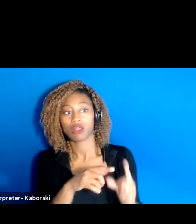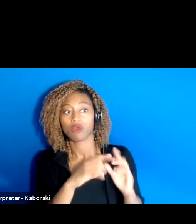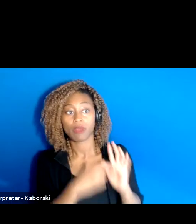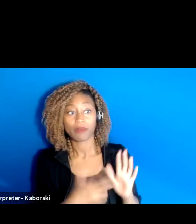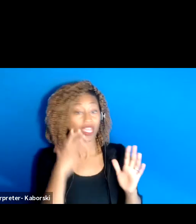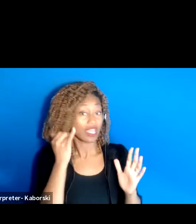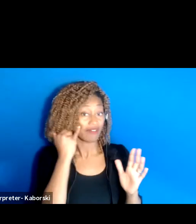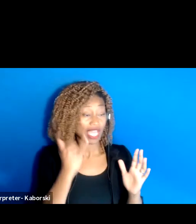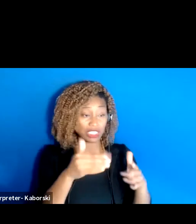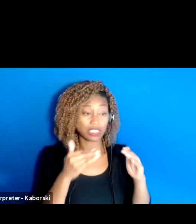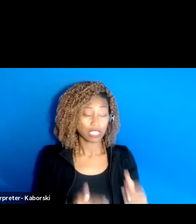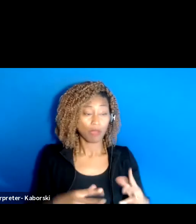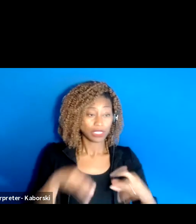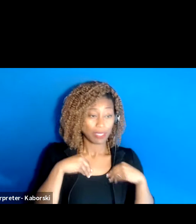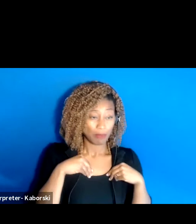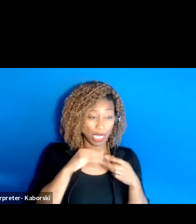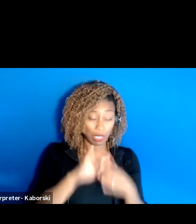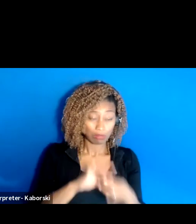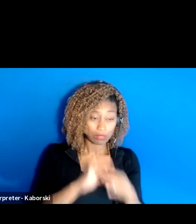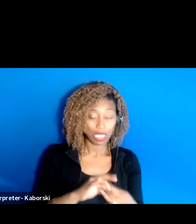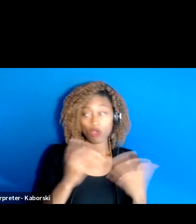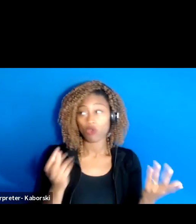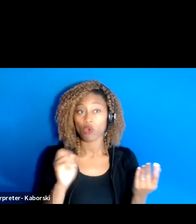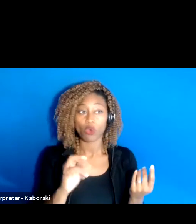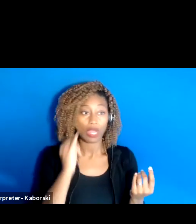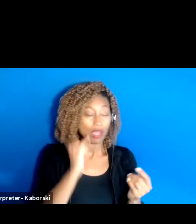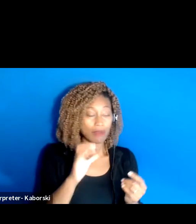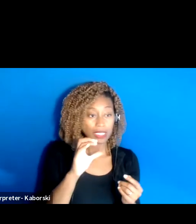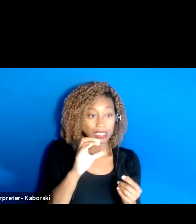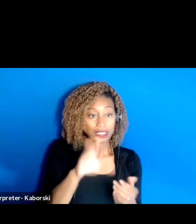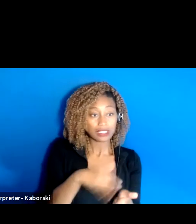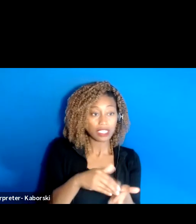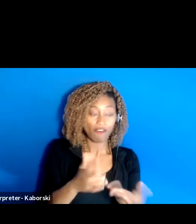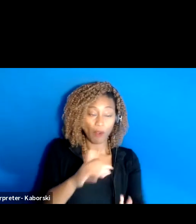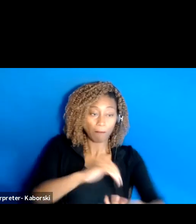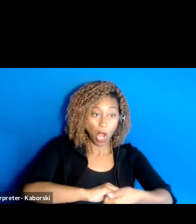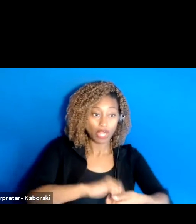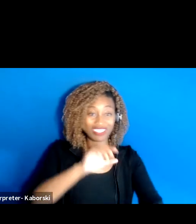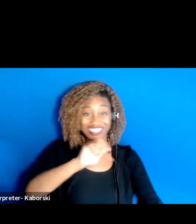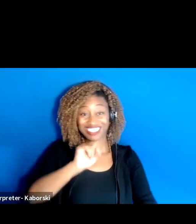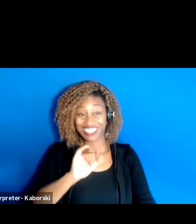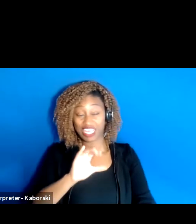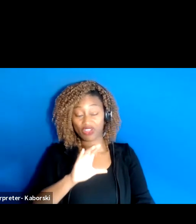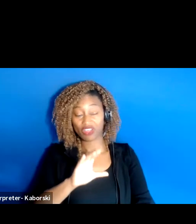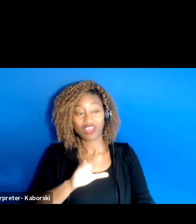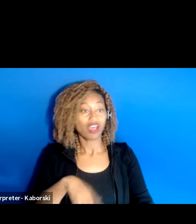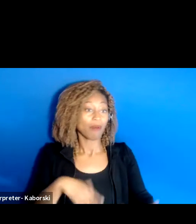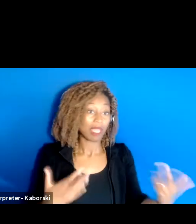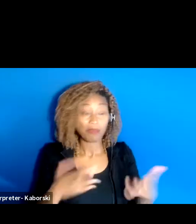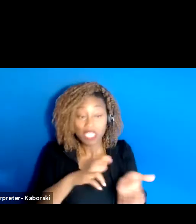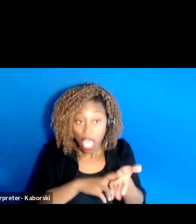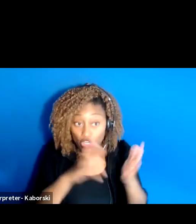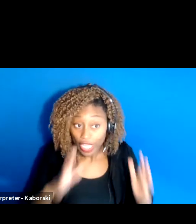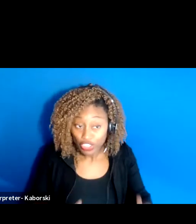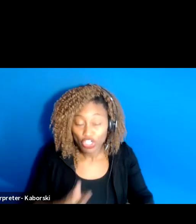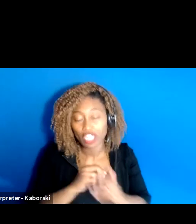subrecipient relationship or as a center to silk partner, could be as a contractor.